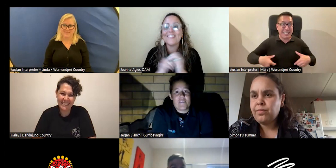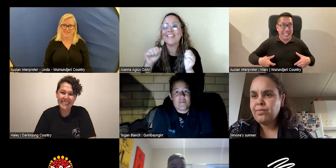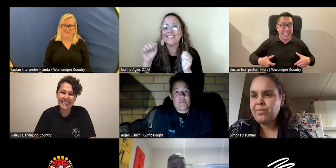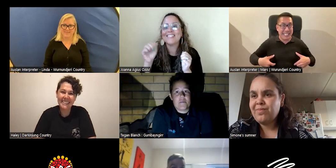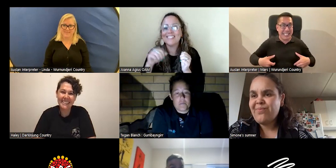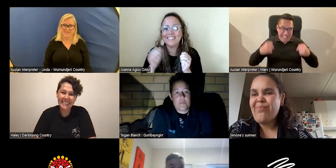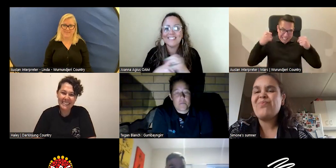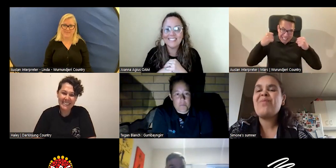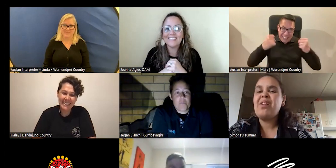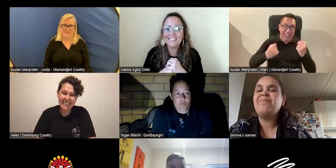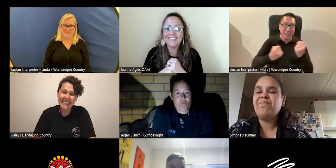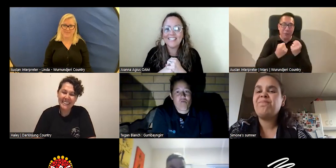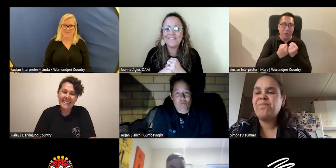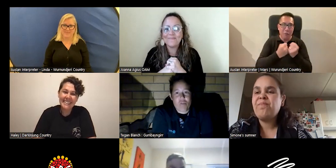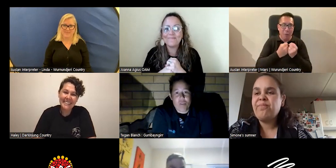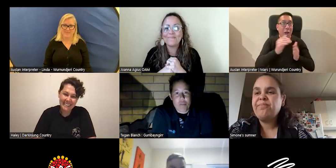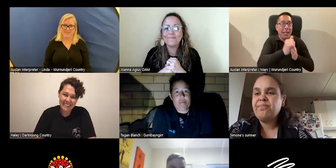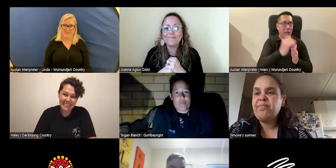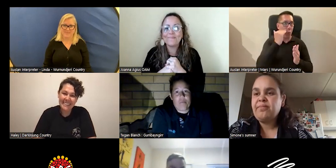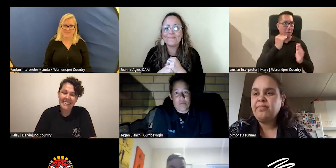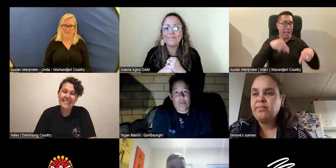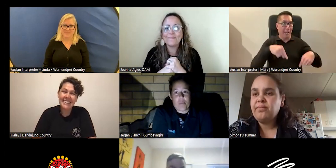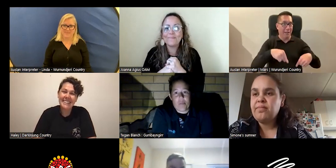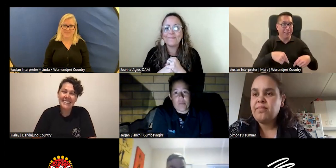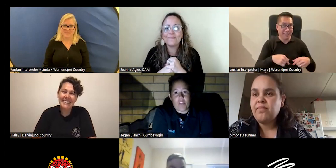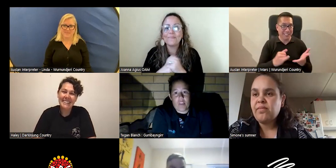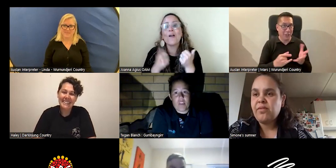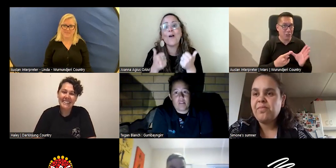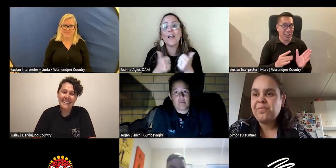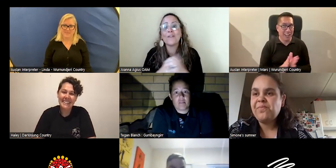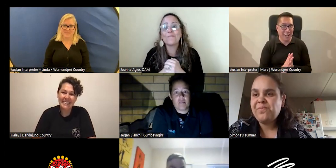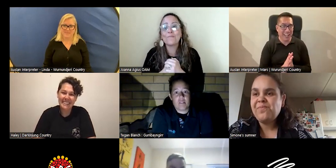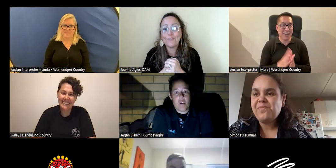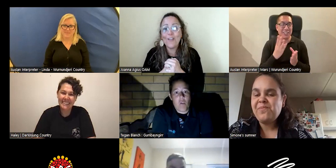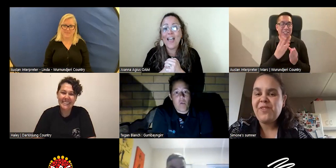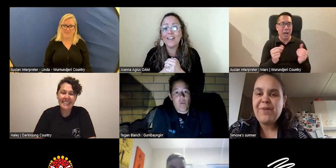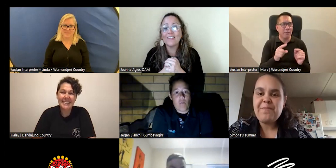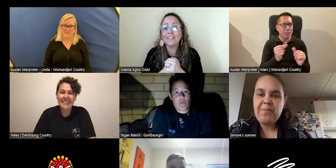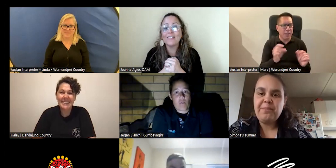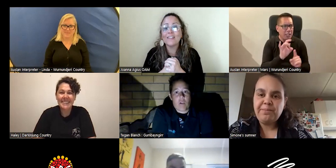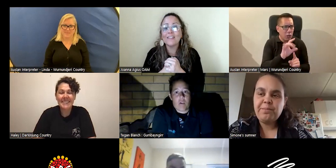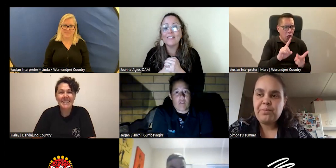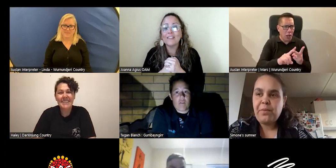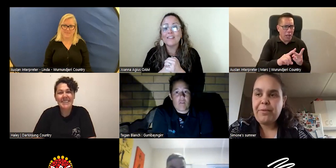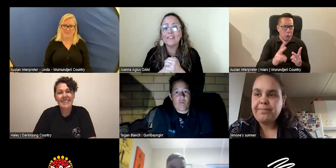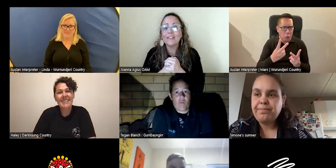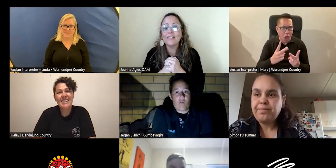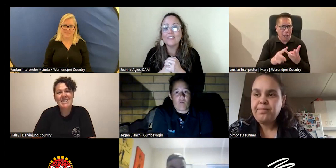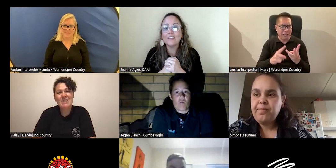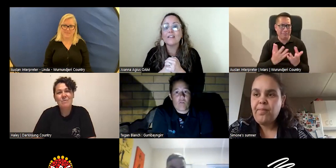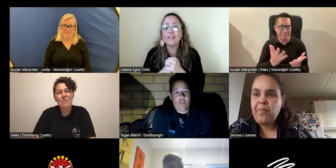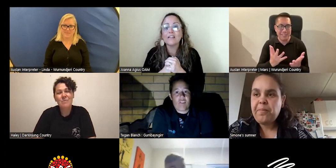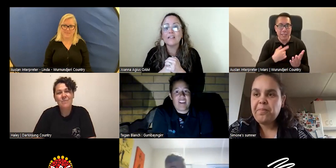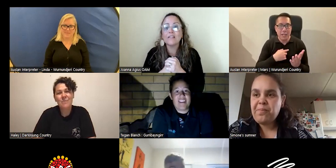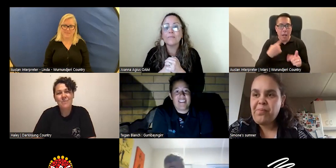ground support from our sporting leading women here. But, you know, and then we've got something on at 10 o'clock, something on at 2 o'clock. I think I also